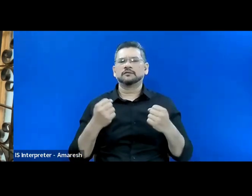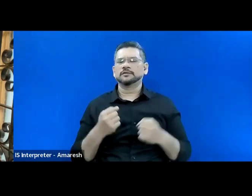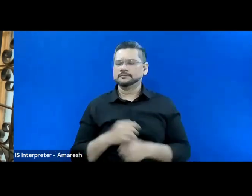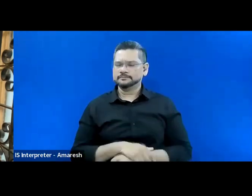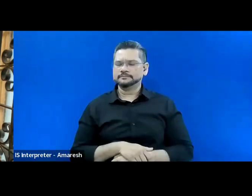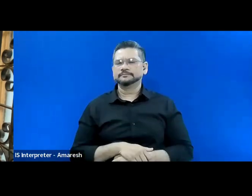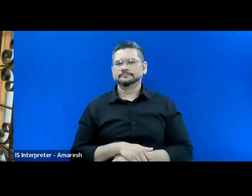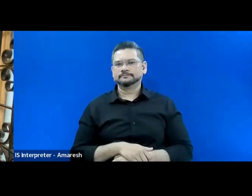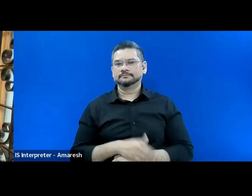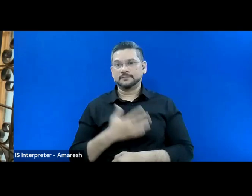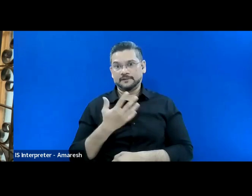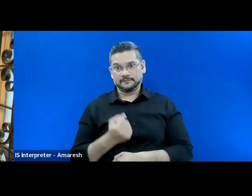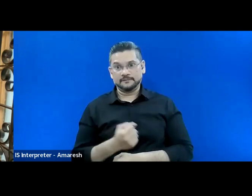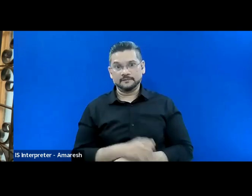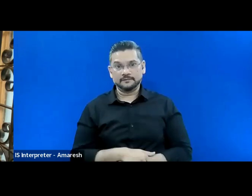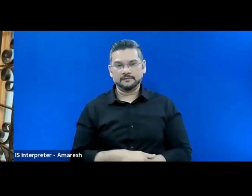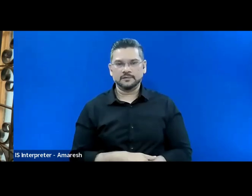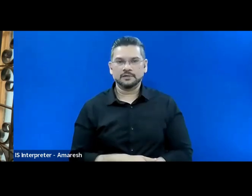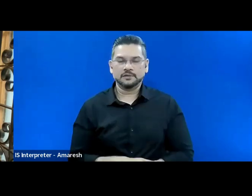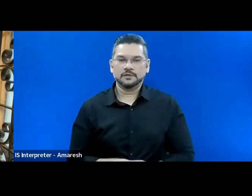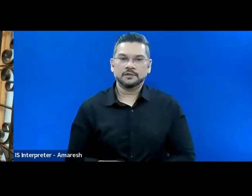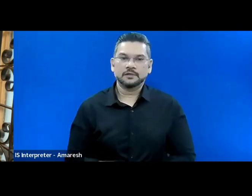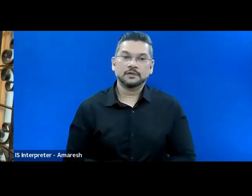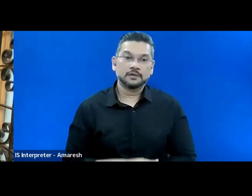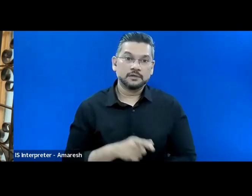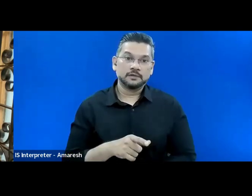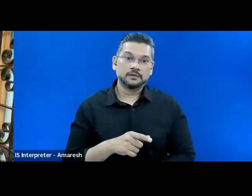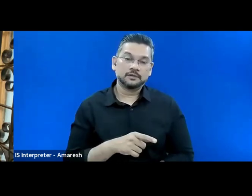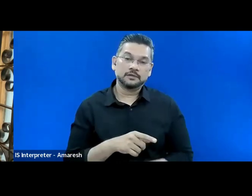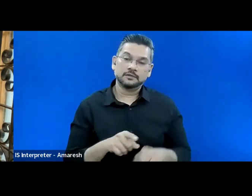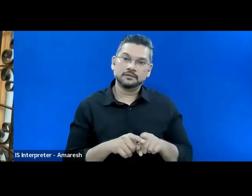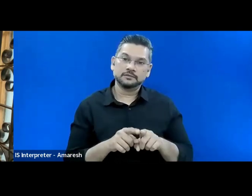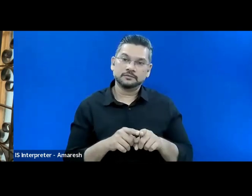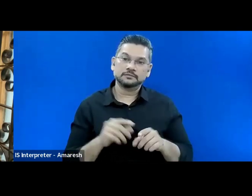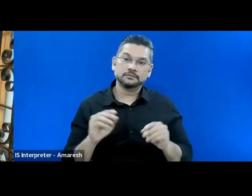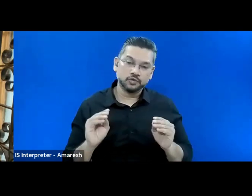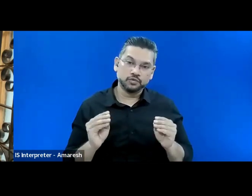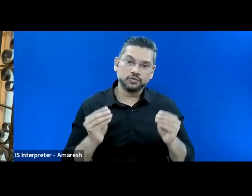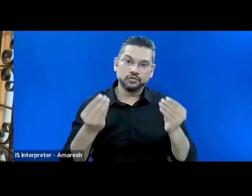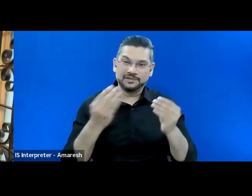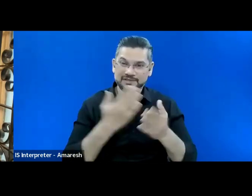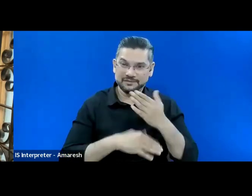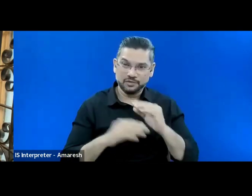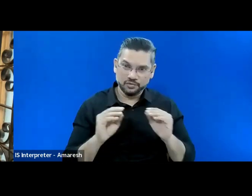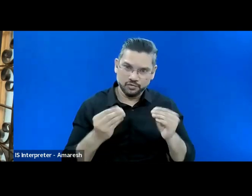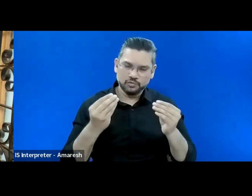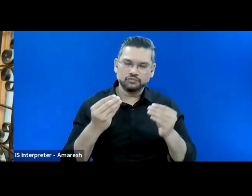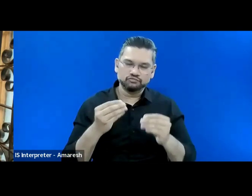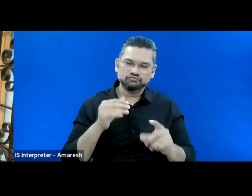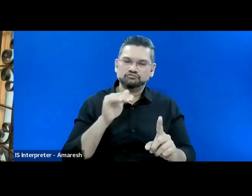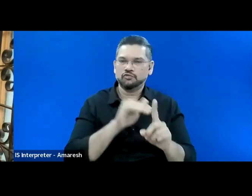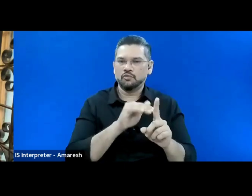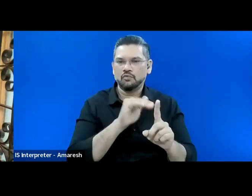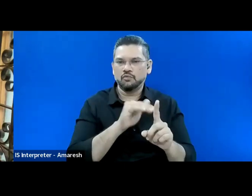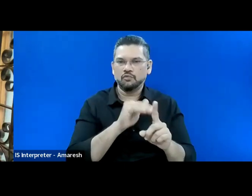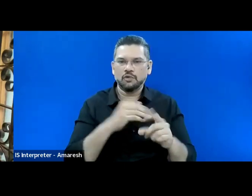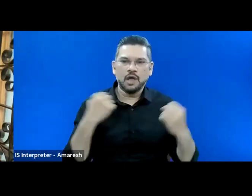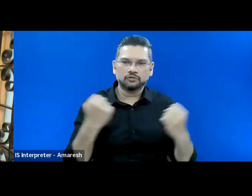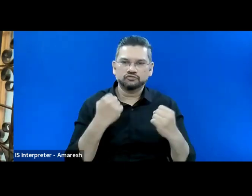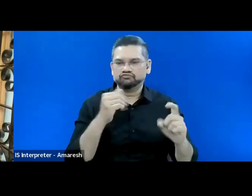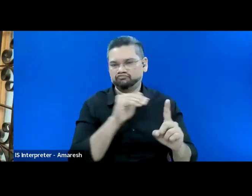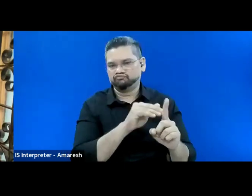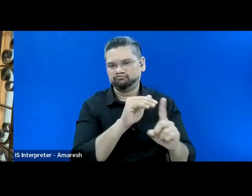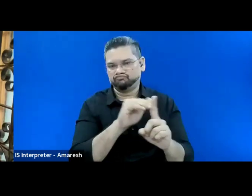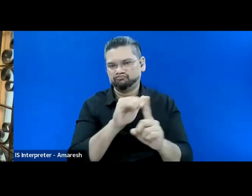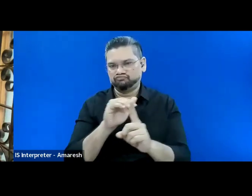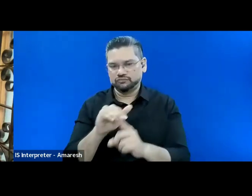was a youth with disabilities call to action. So the youth with disabilities, the youth GDS was